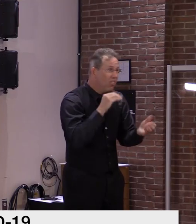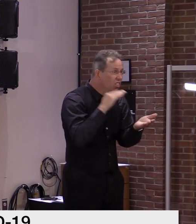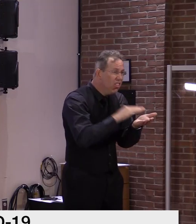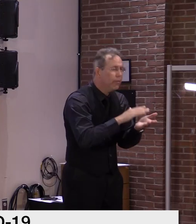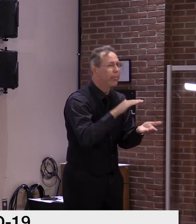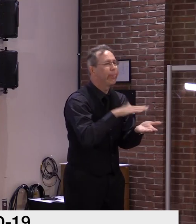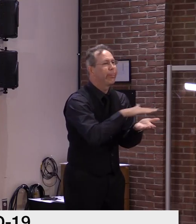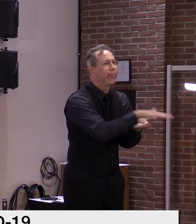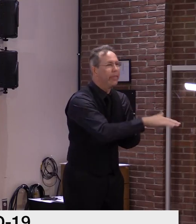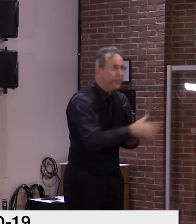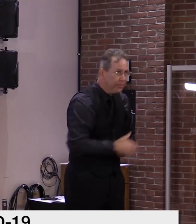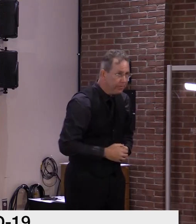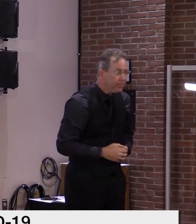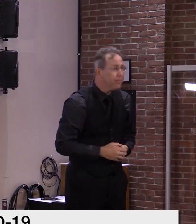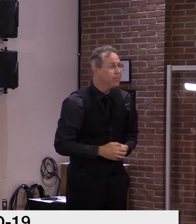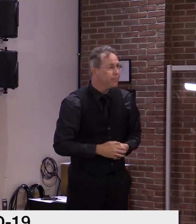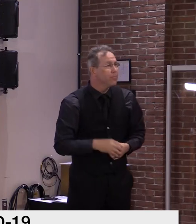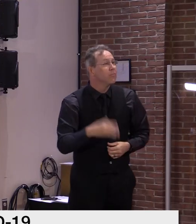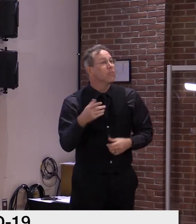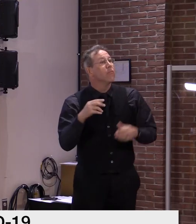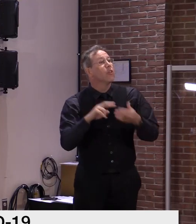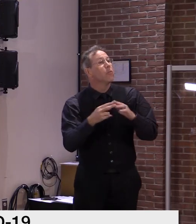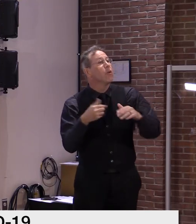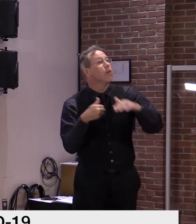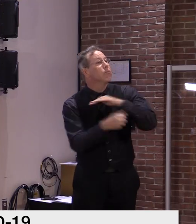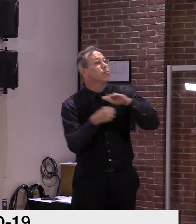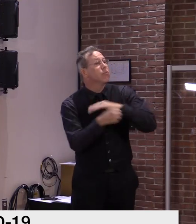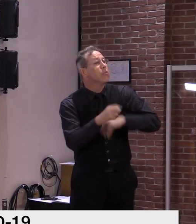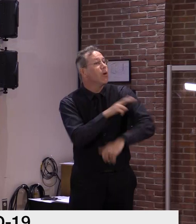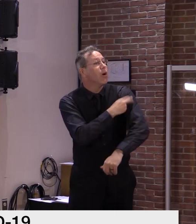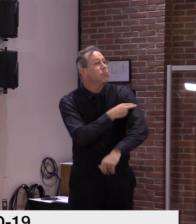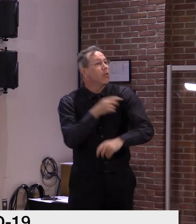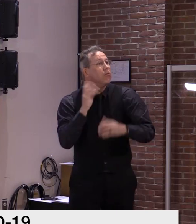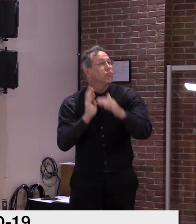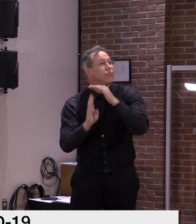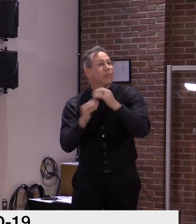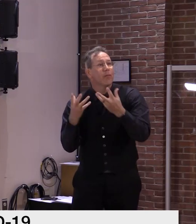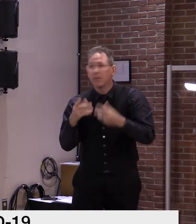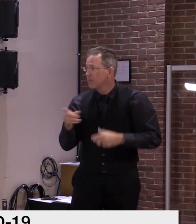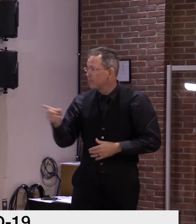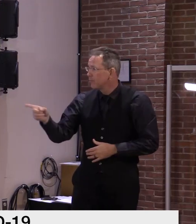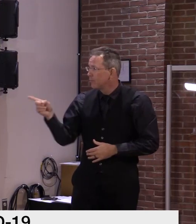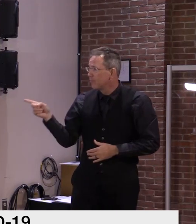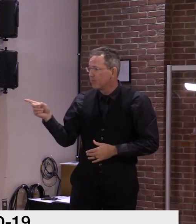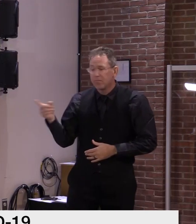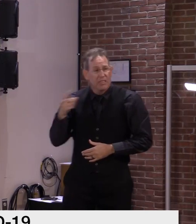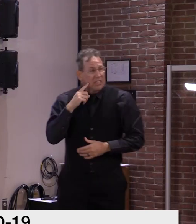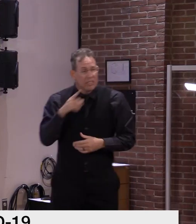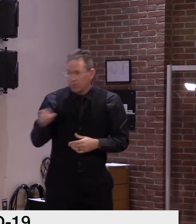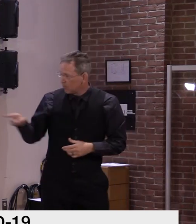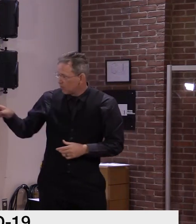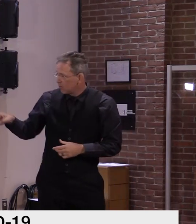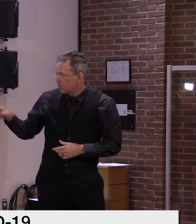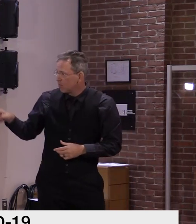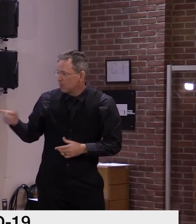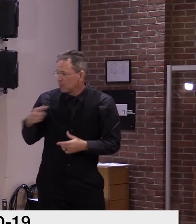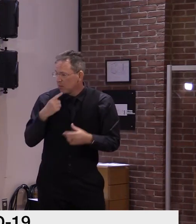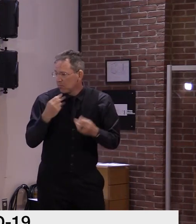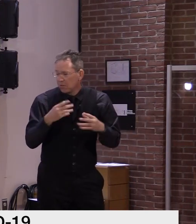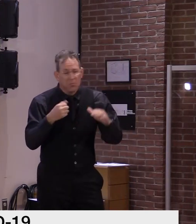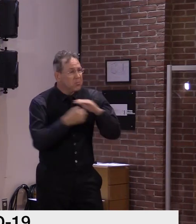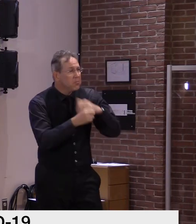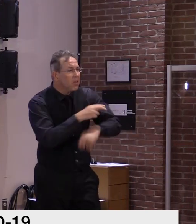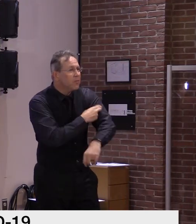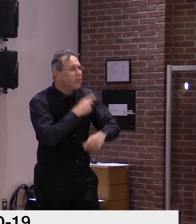down 17% over the last 7 days and down 29% over the last 14 days. In fact,